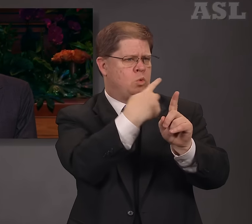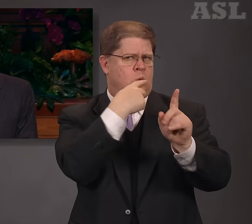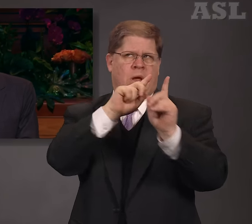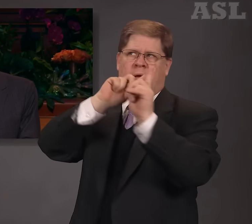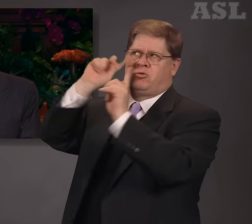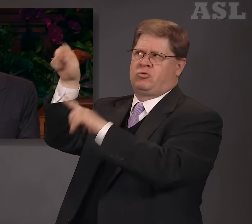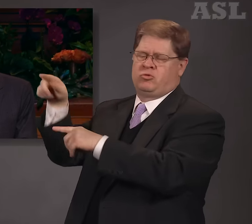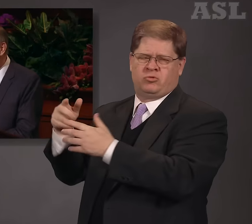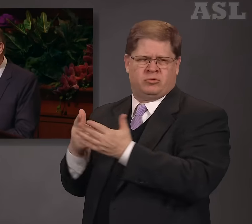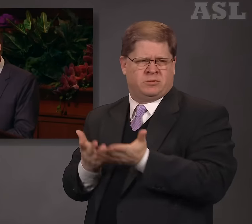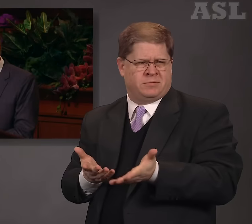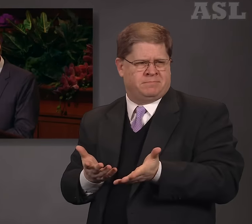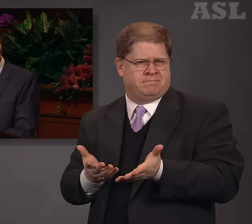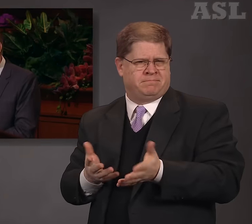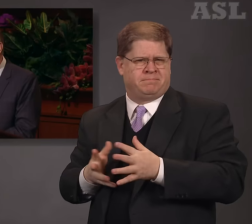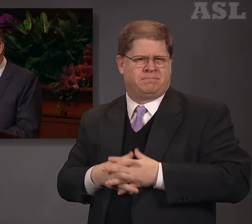listened."